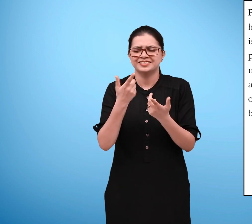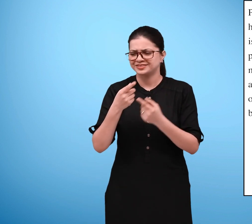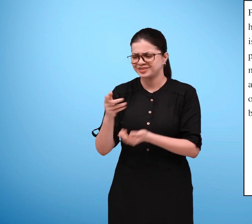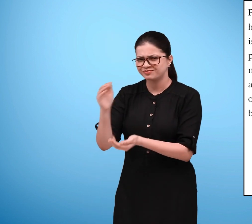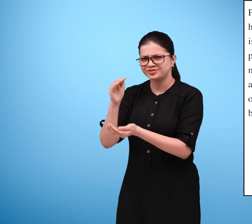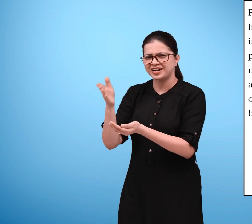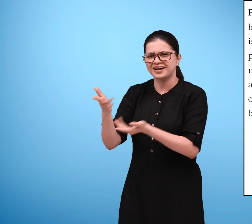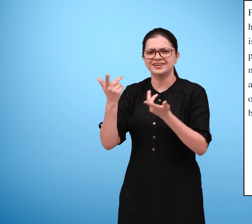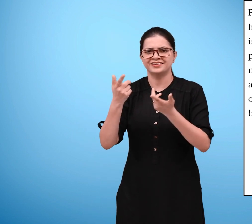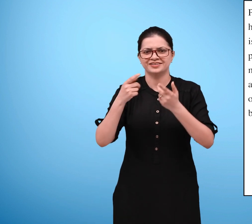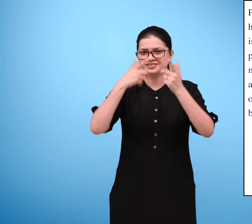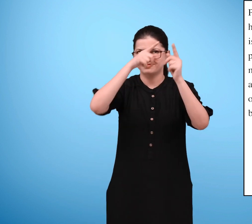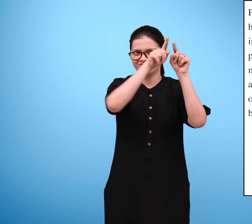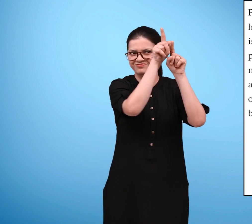Motion of a child on a swing.